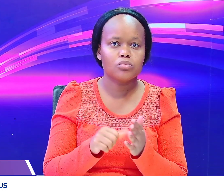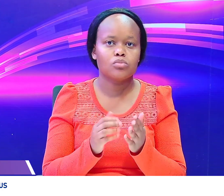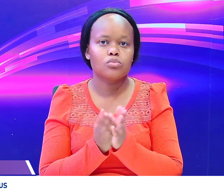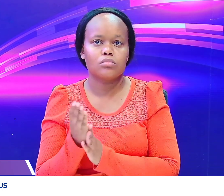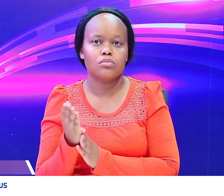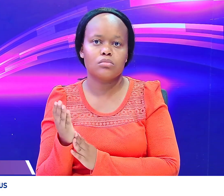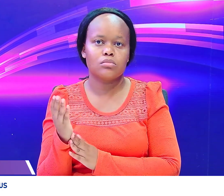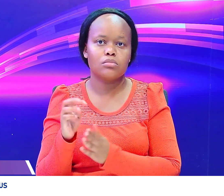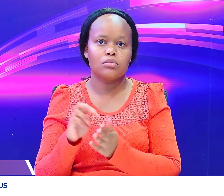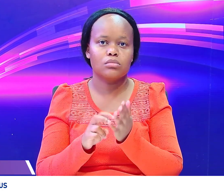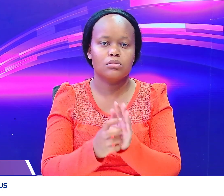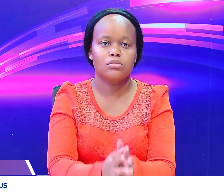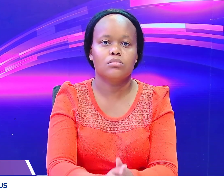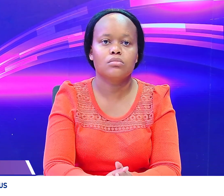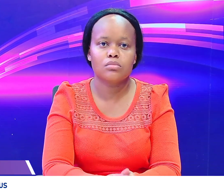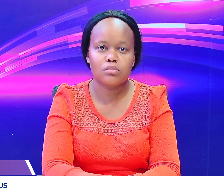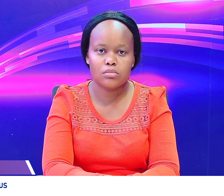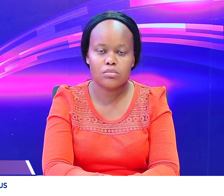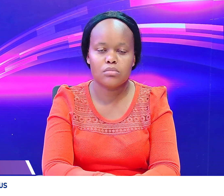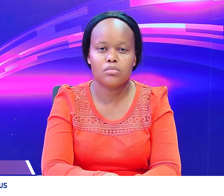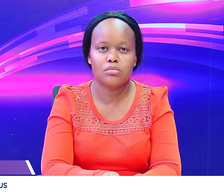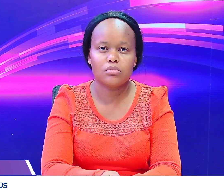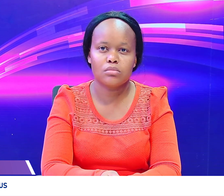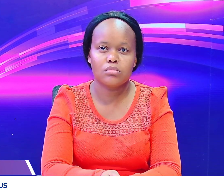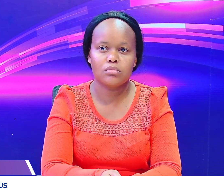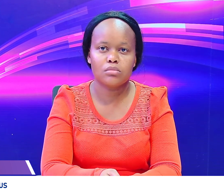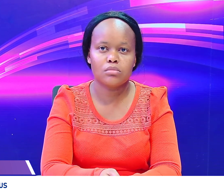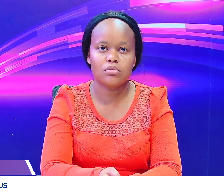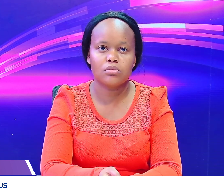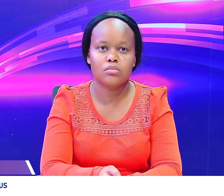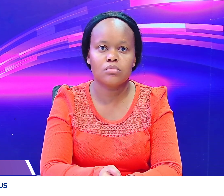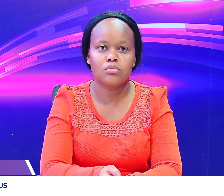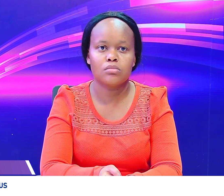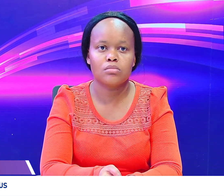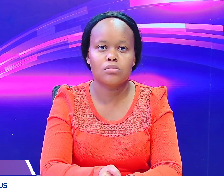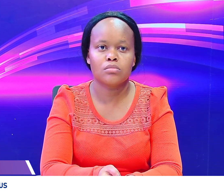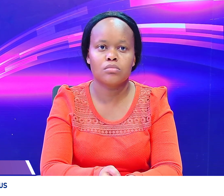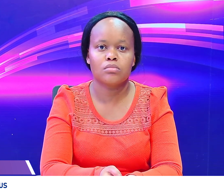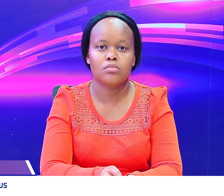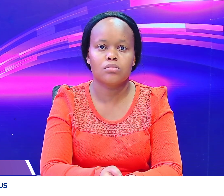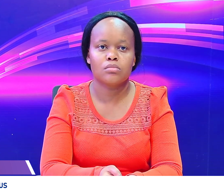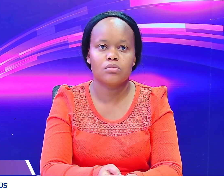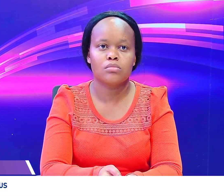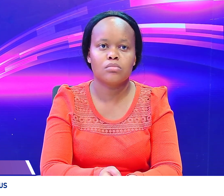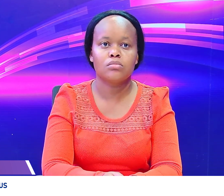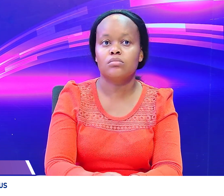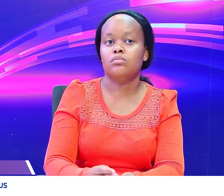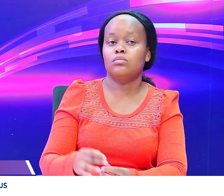or shortcuts to gain publicity instead of tackling their problems through conventional means.